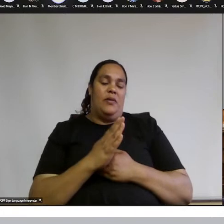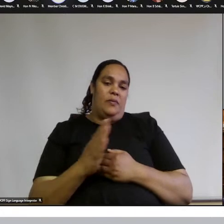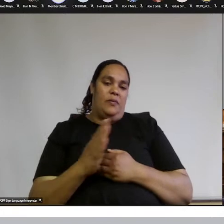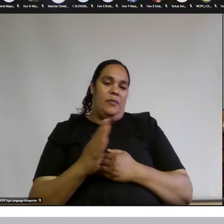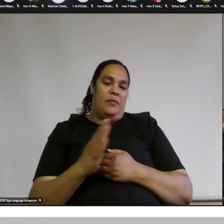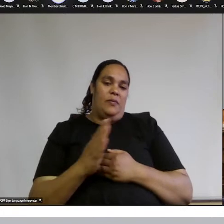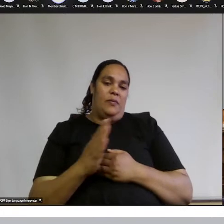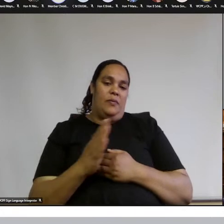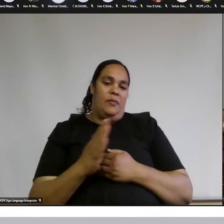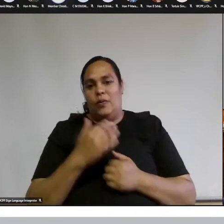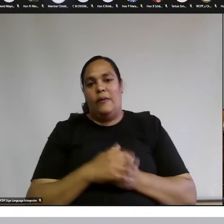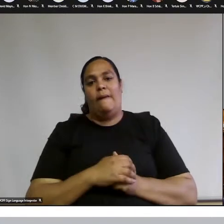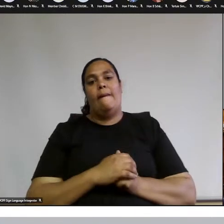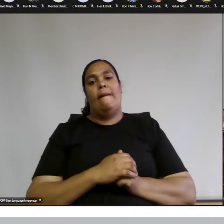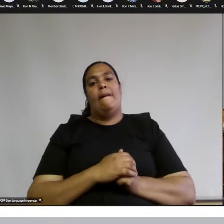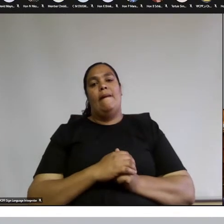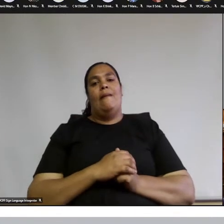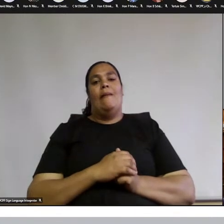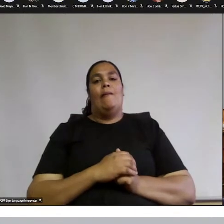I thank you.